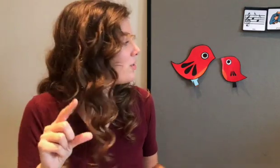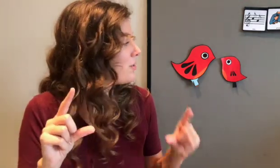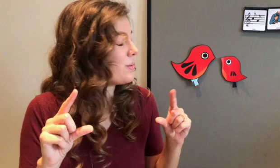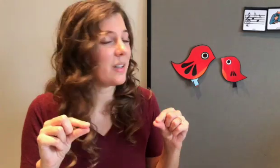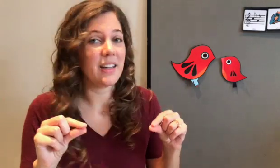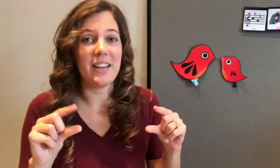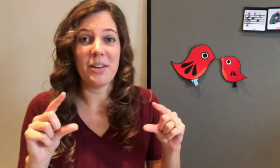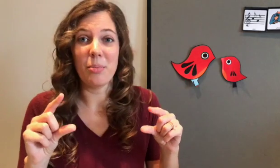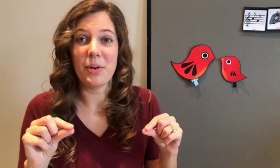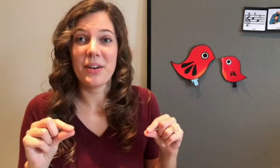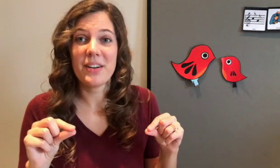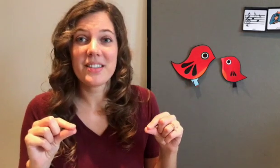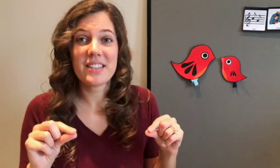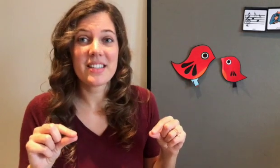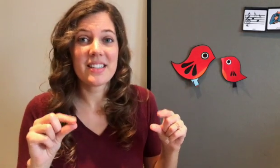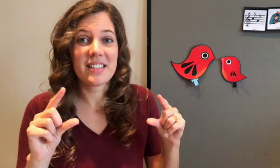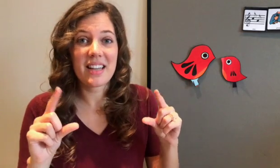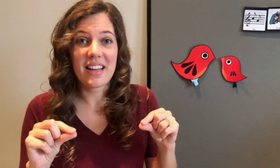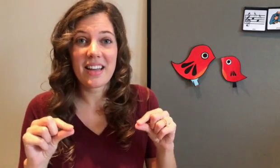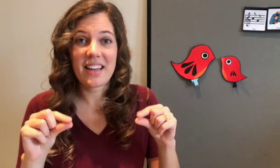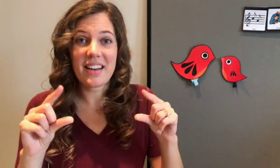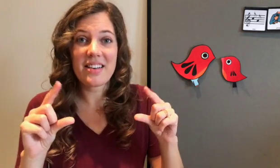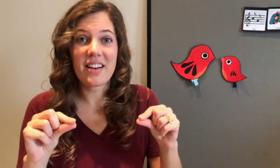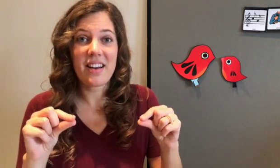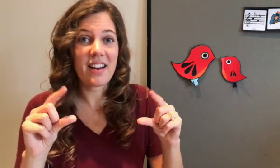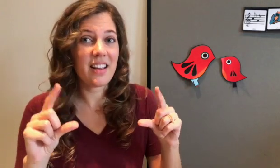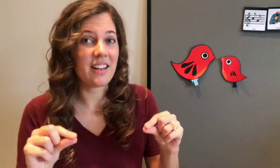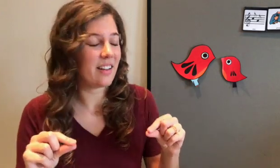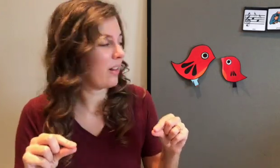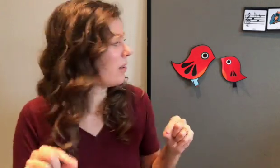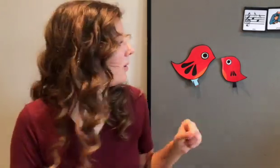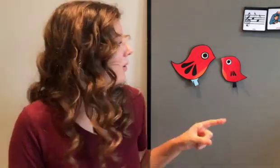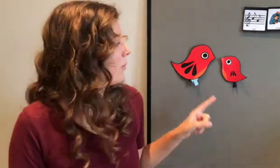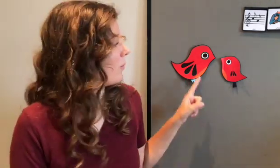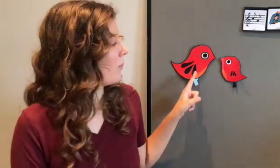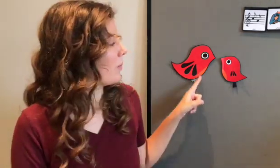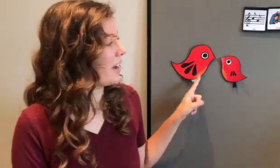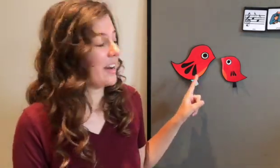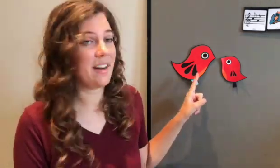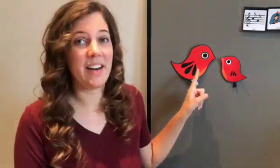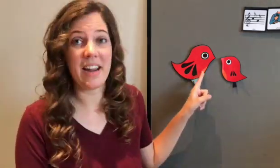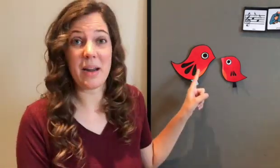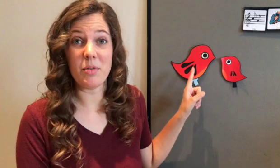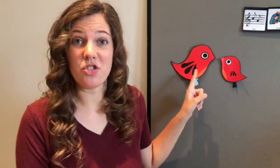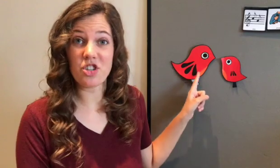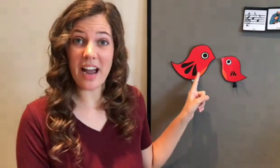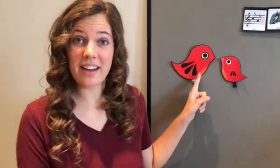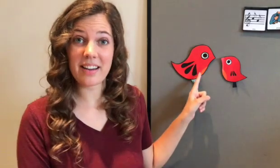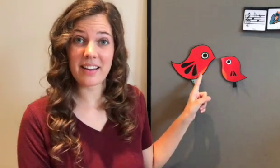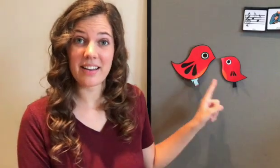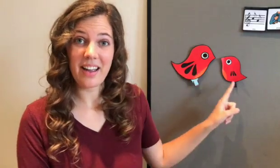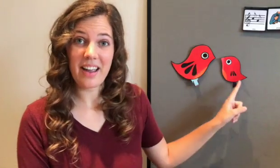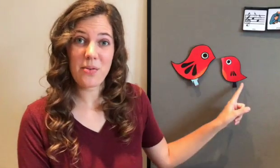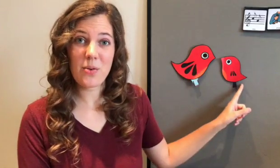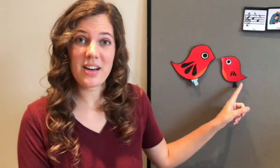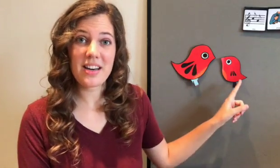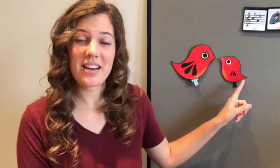Two little birds sitting on a hill. One named Jack and one